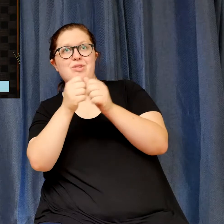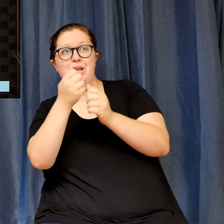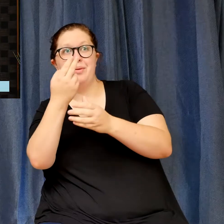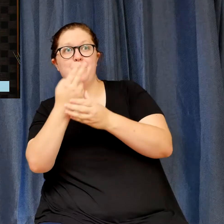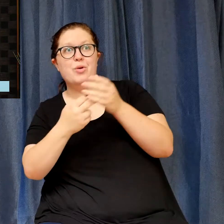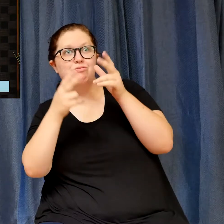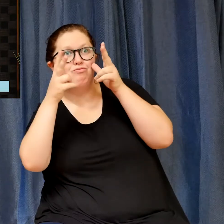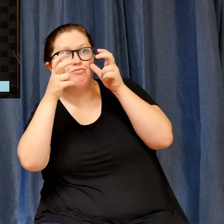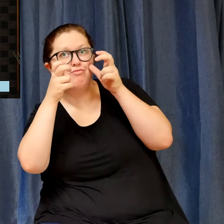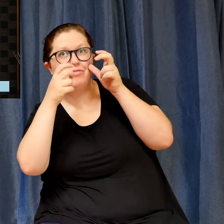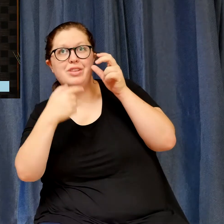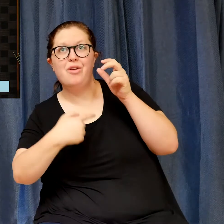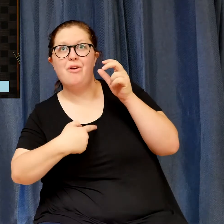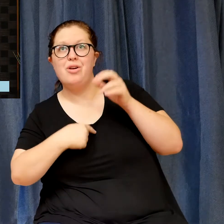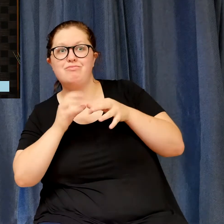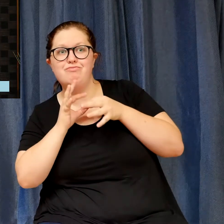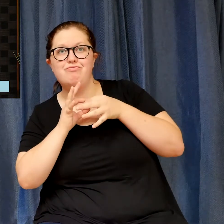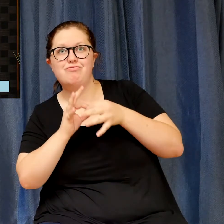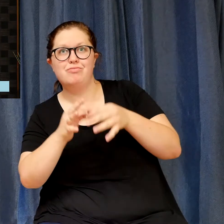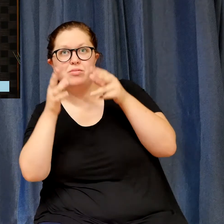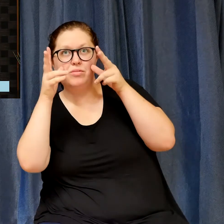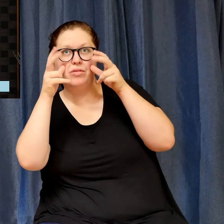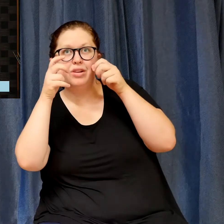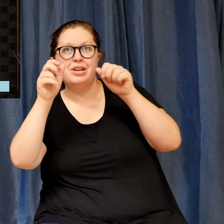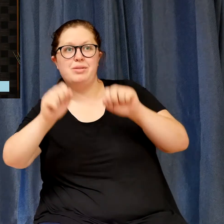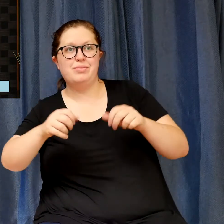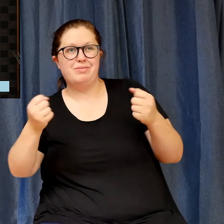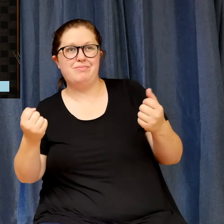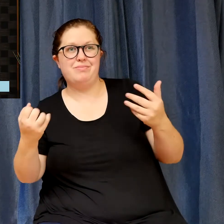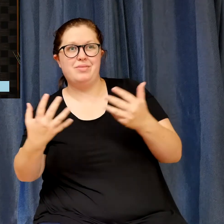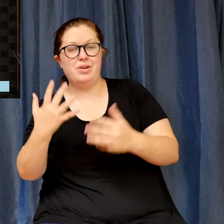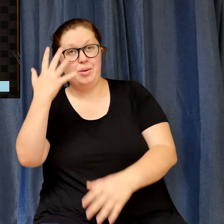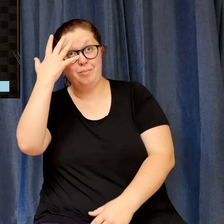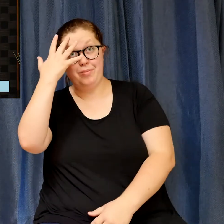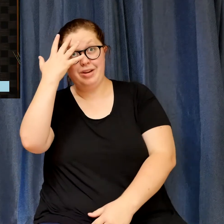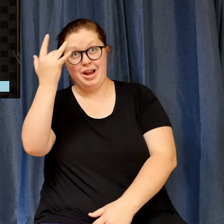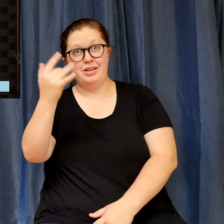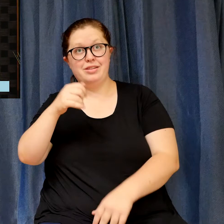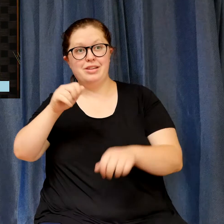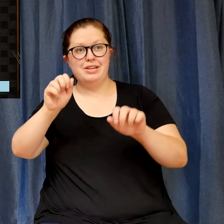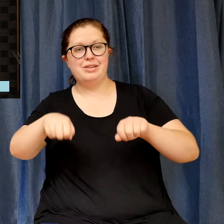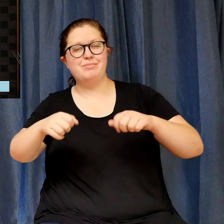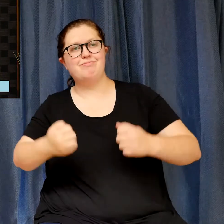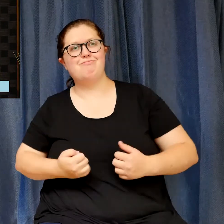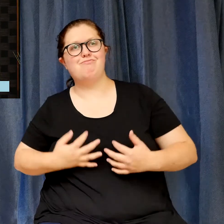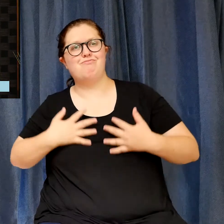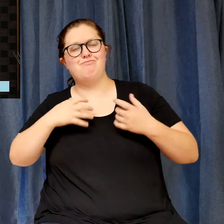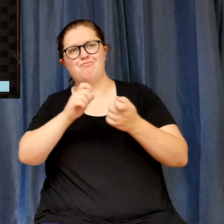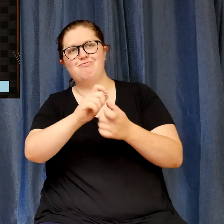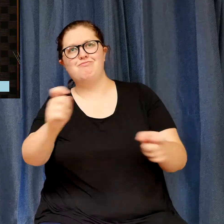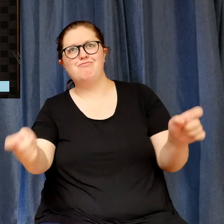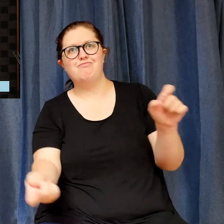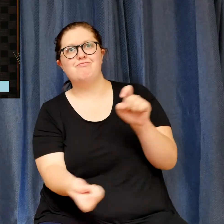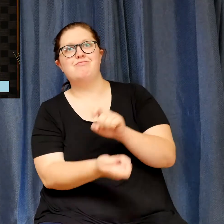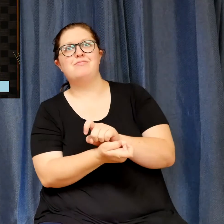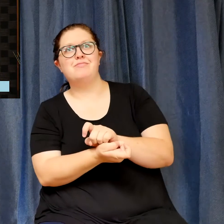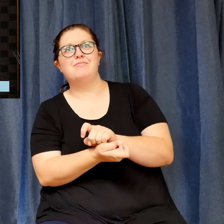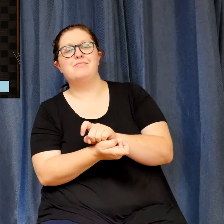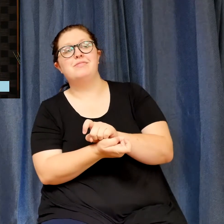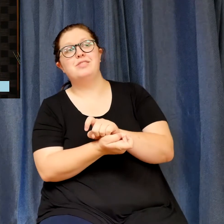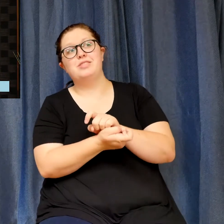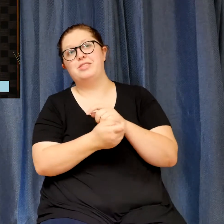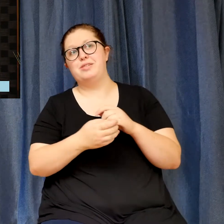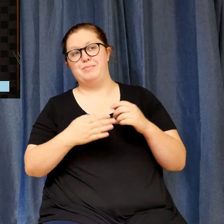scary experience because it can call me to radical change, to a transformation of